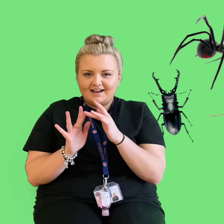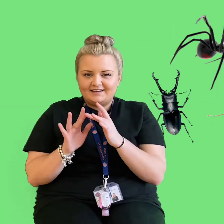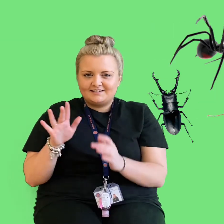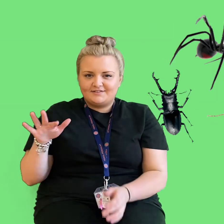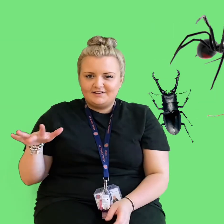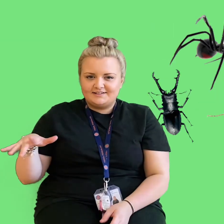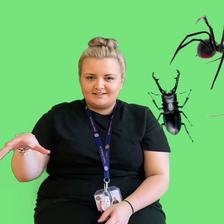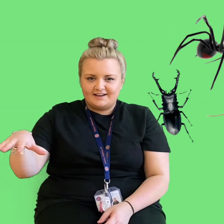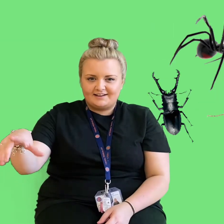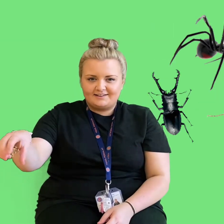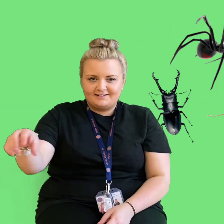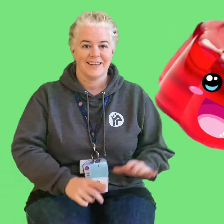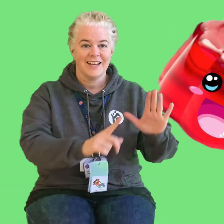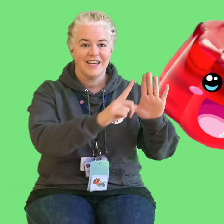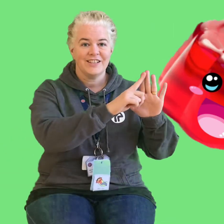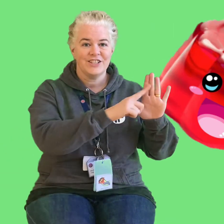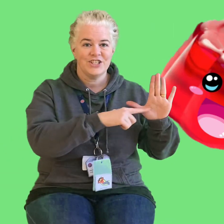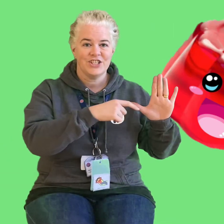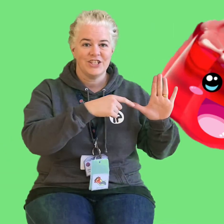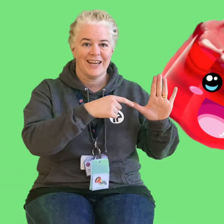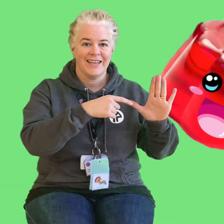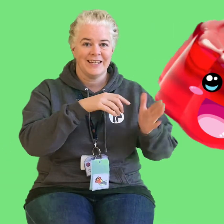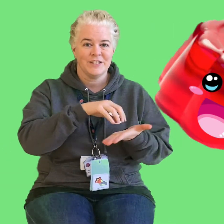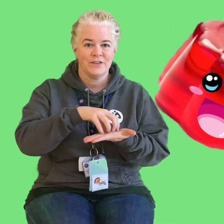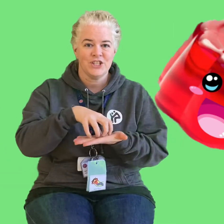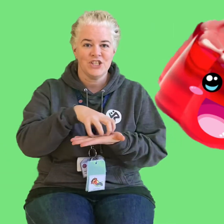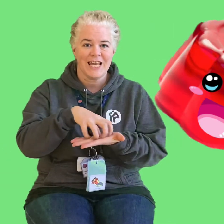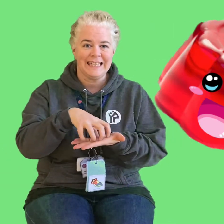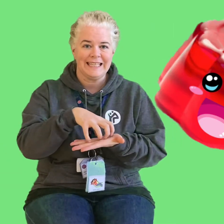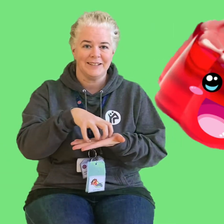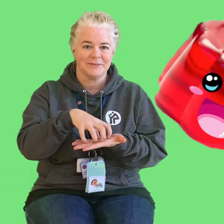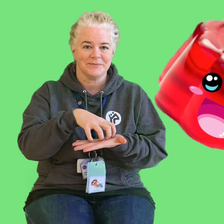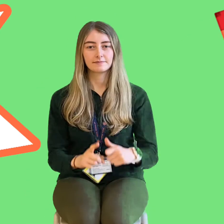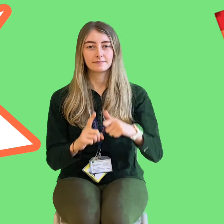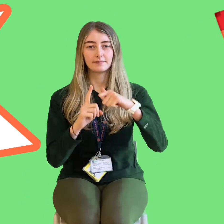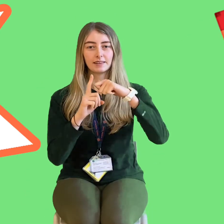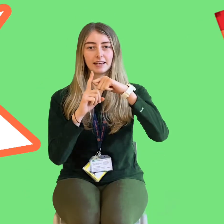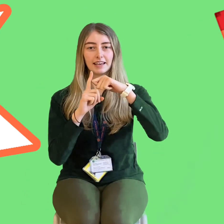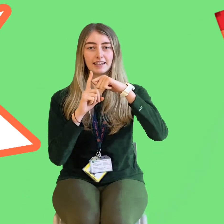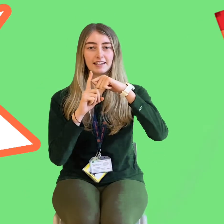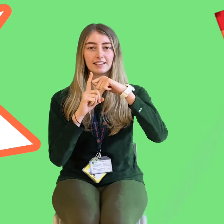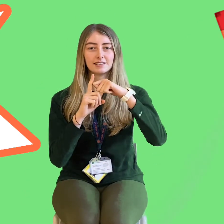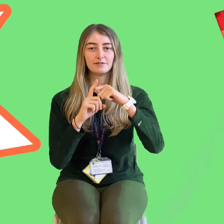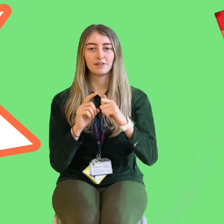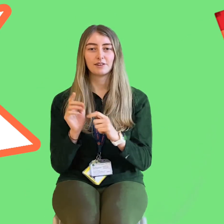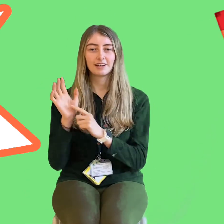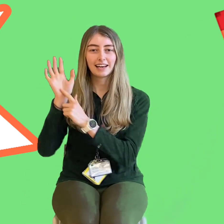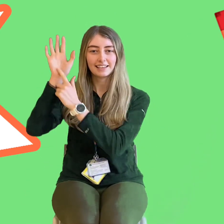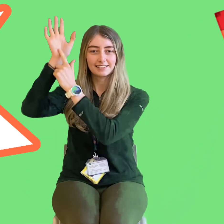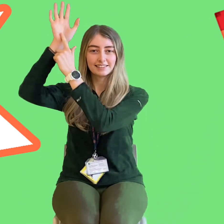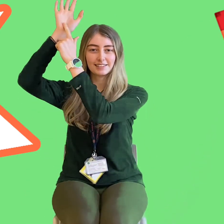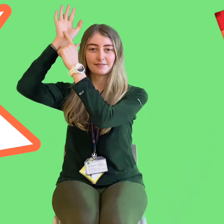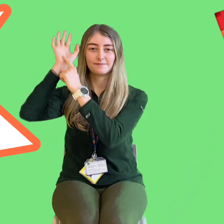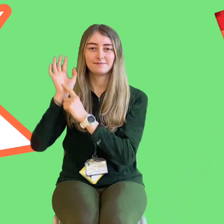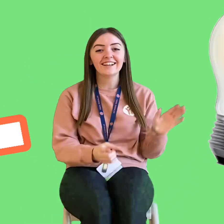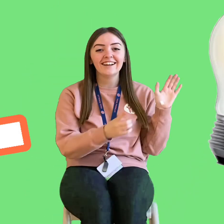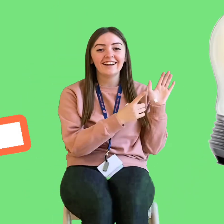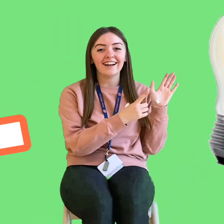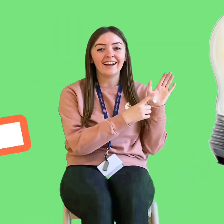for insect. J is for jelly. K is for kite.